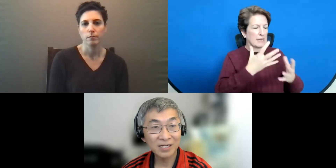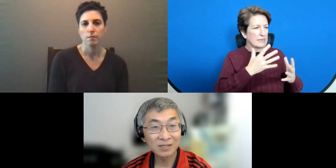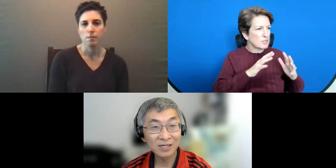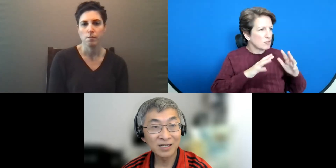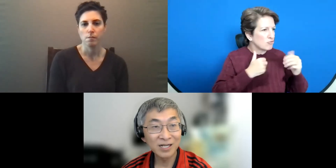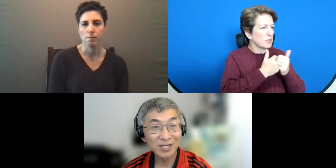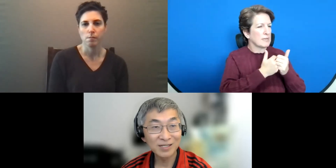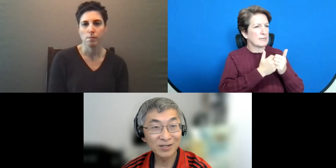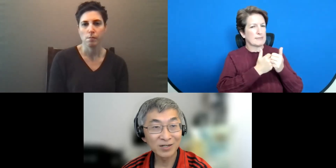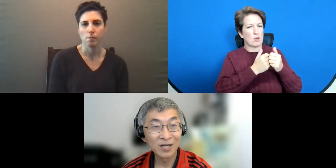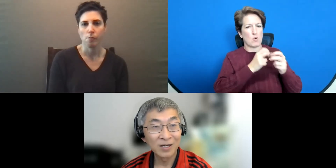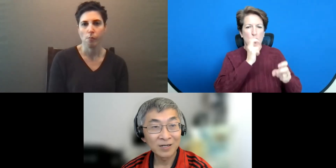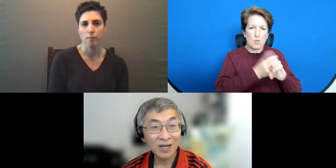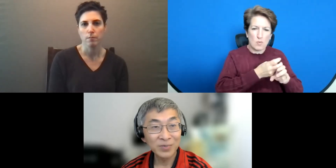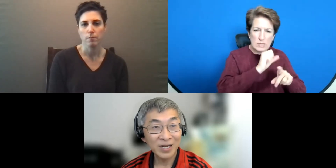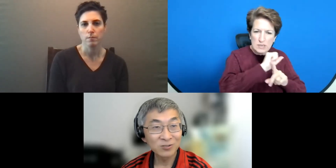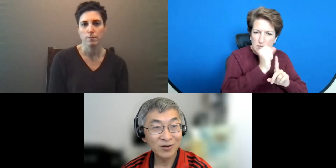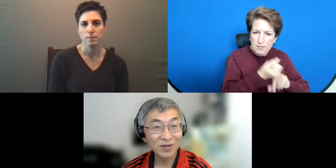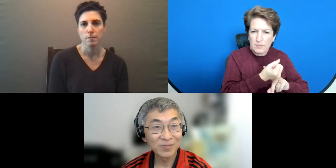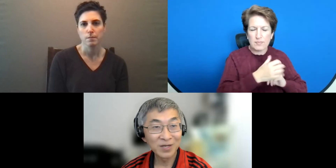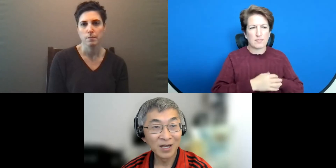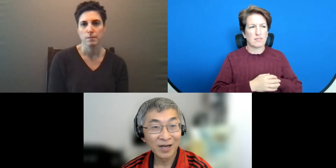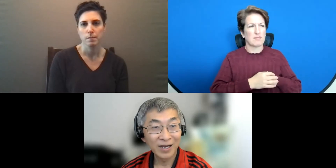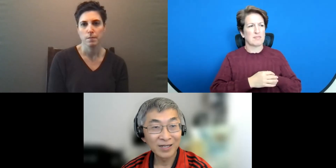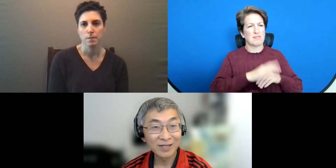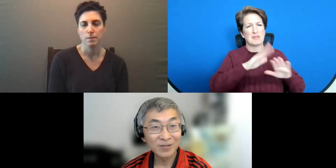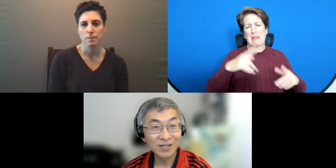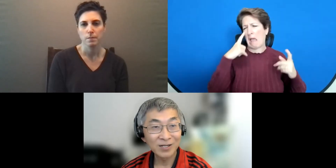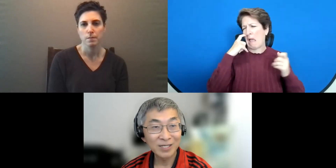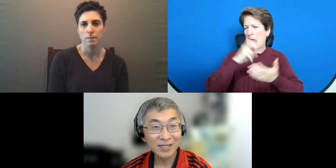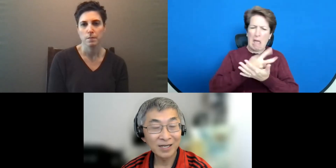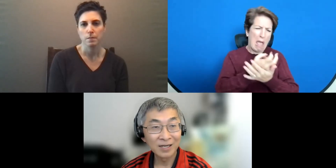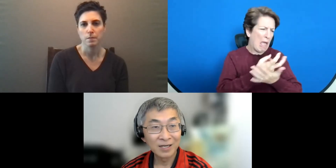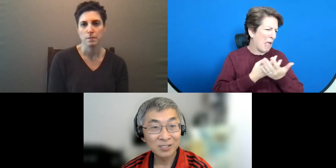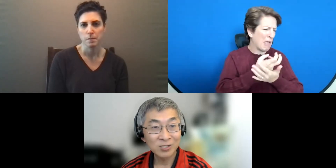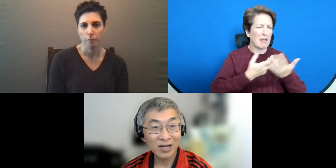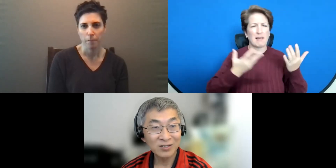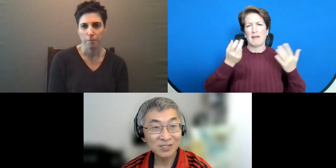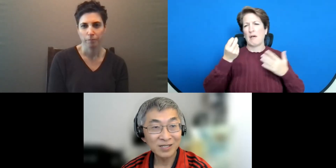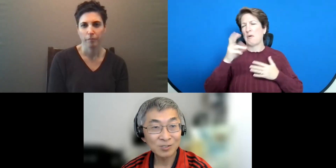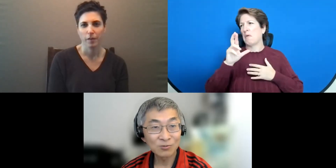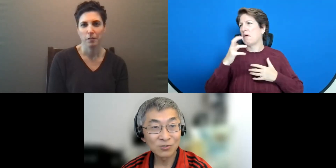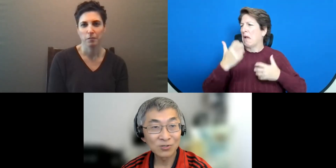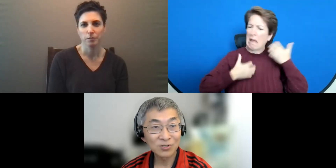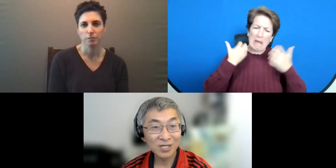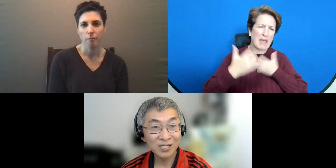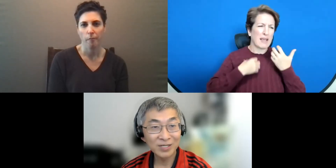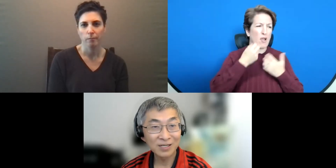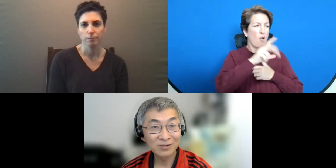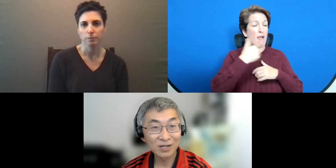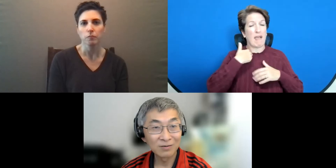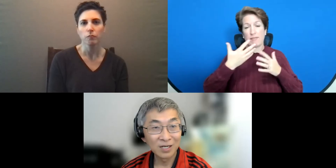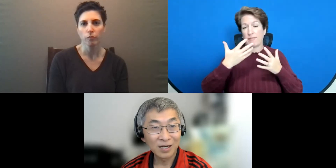fact, dealing with temper tantrum and dealing with challenges in school, dealing